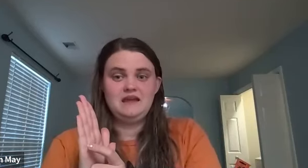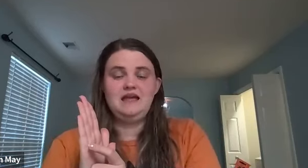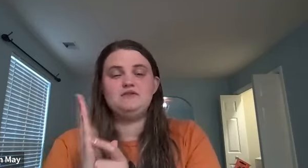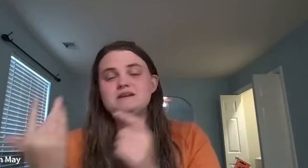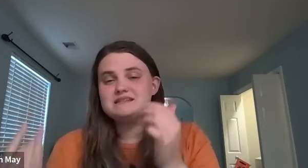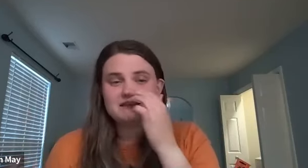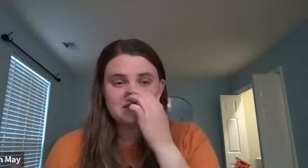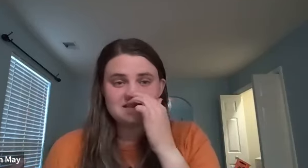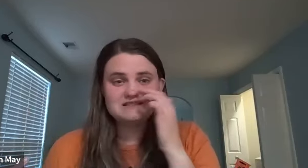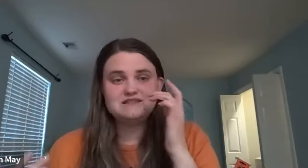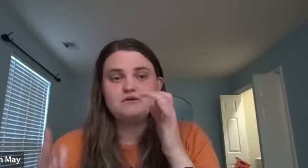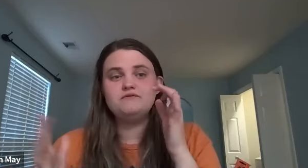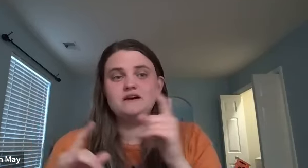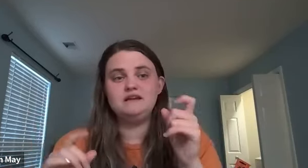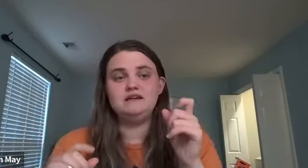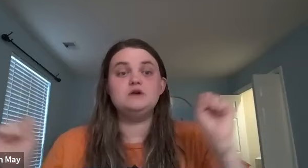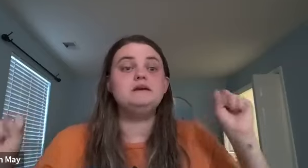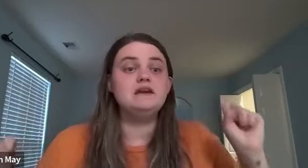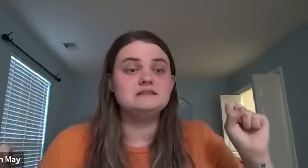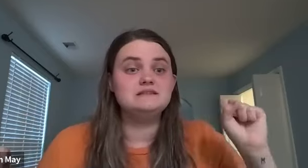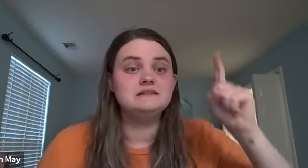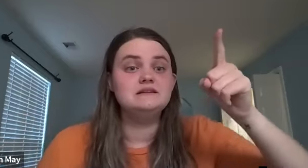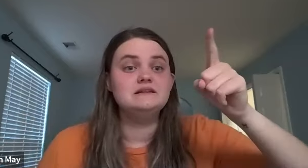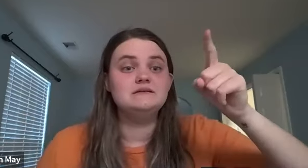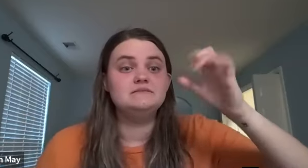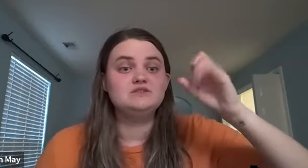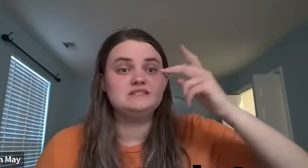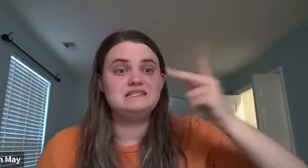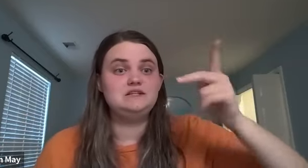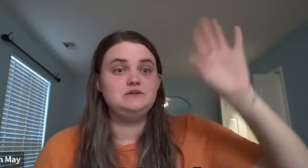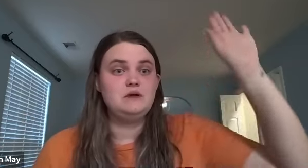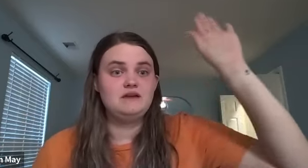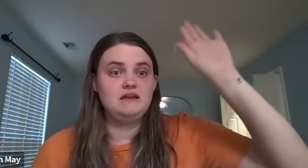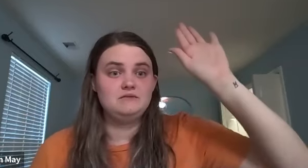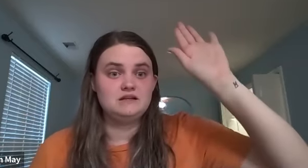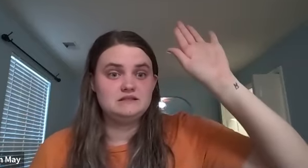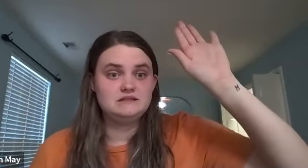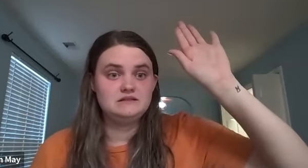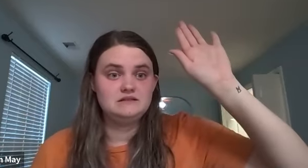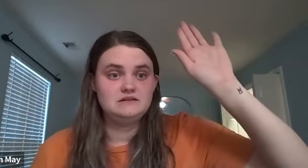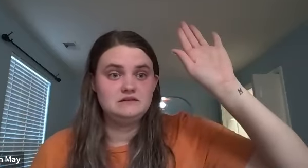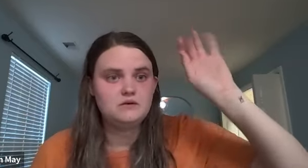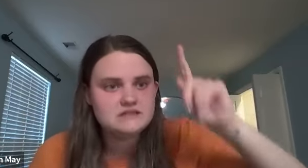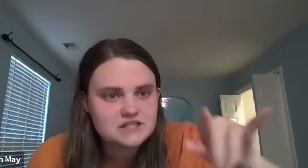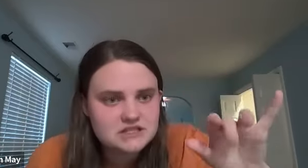And the reason I think it's so funny is, oh wait, yes, Miss Chris, I see you have a hand raised. Or is that just